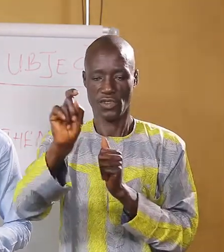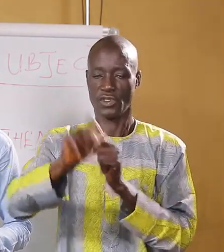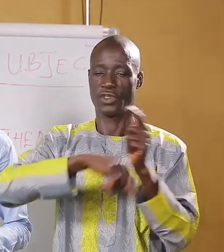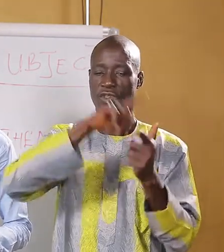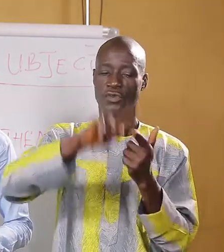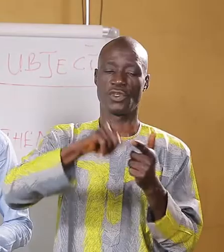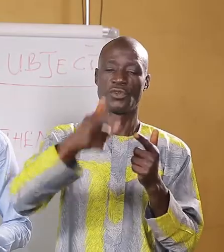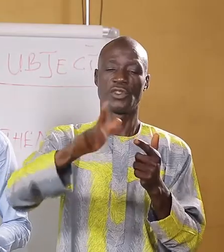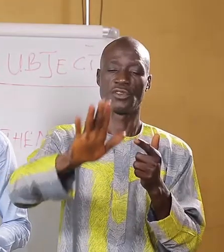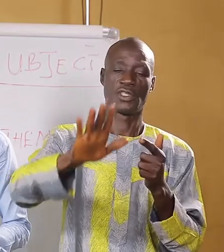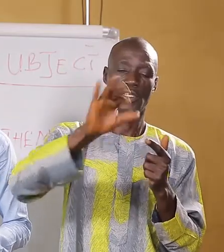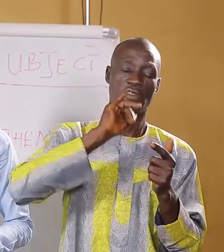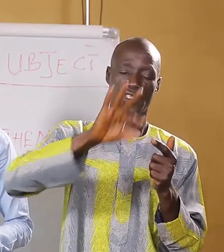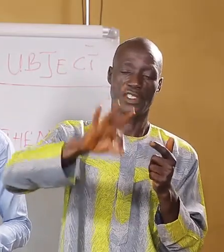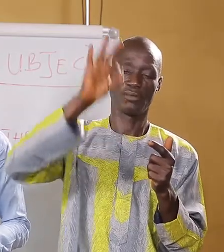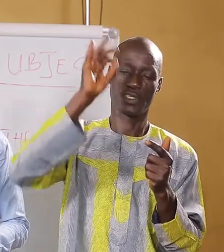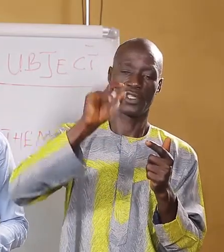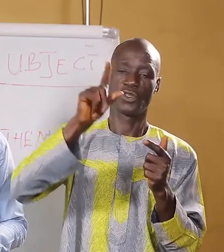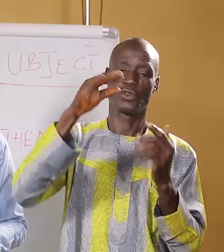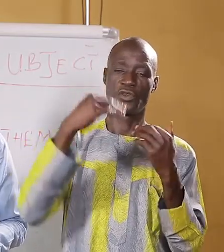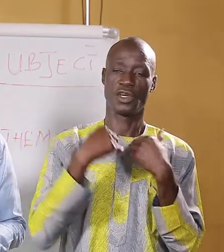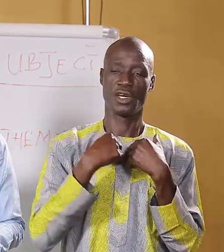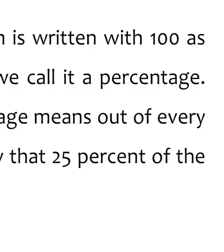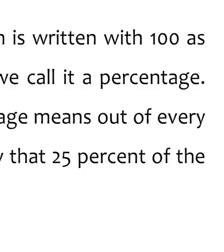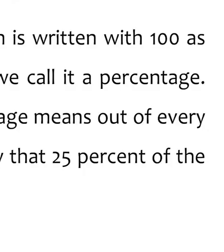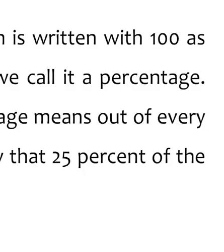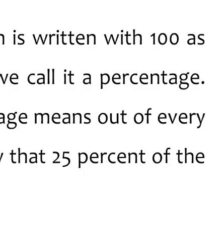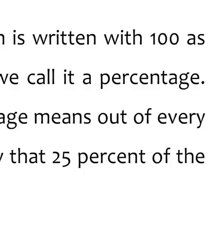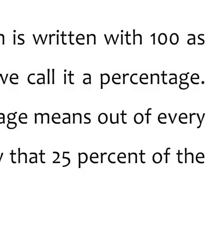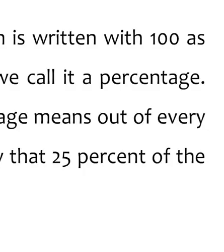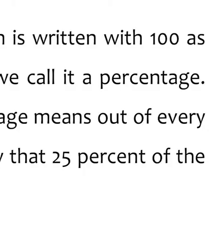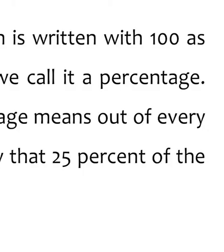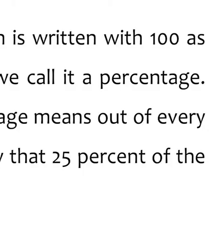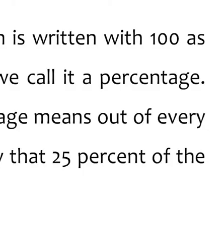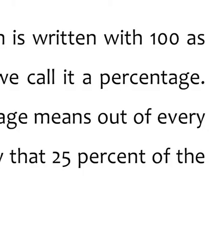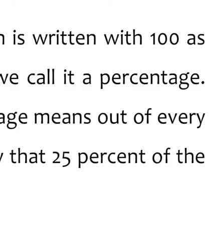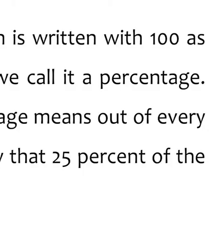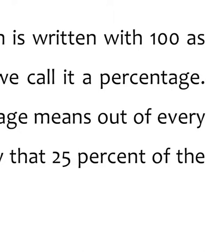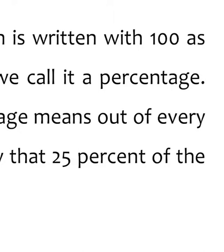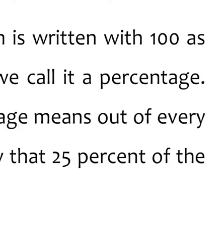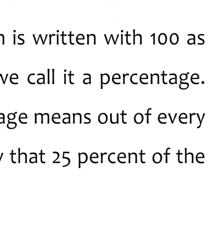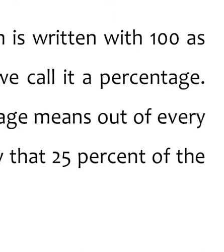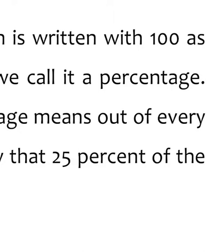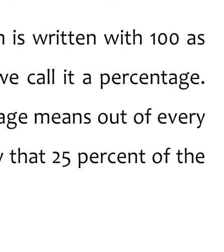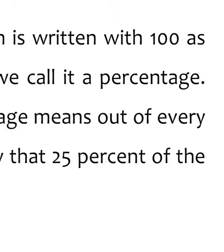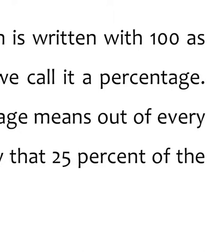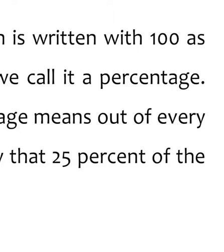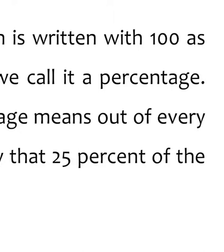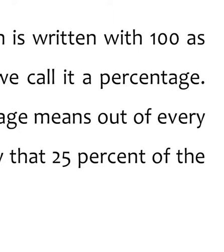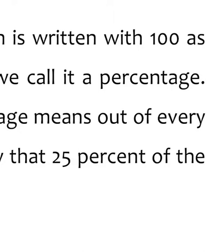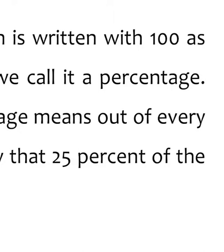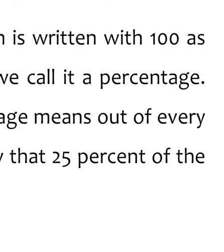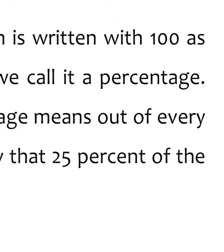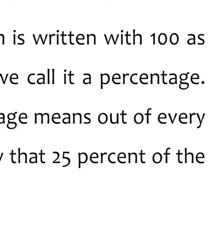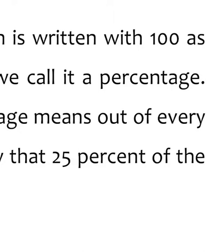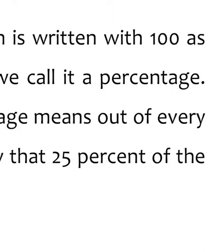when 25 is picked, you have 25 as the numerator and 100